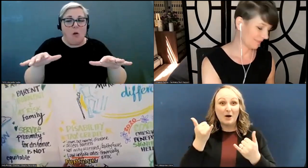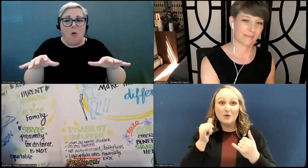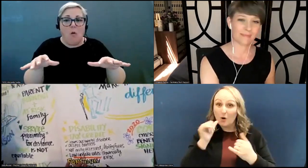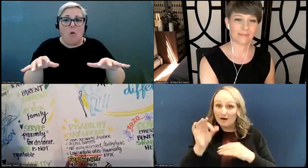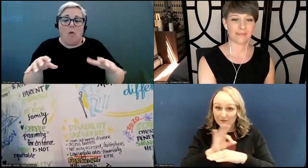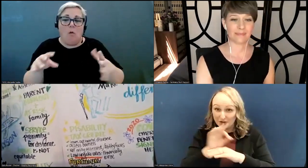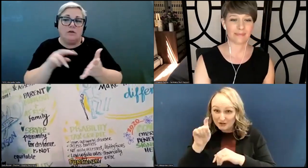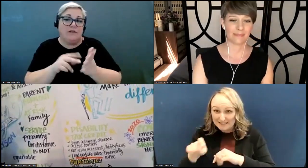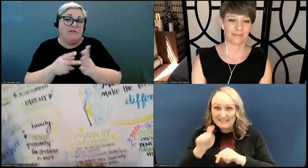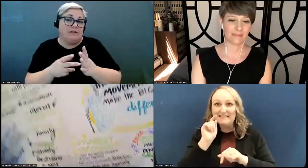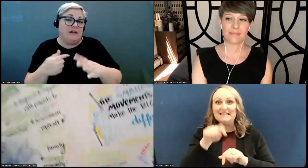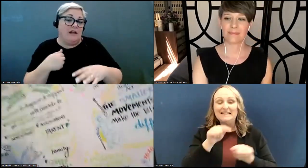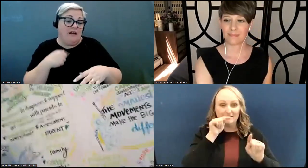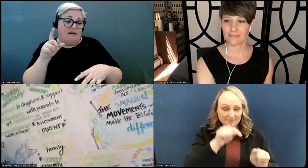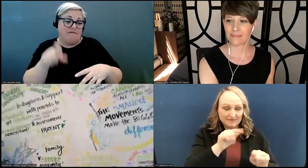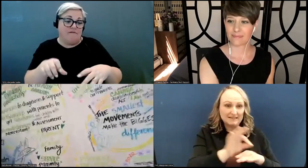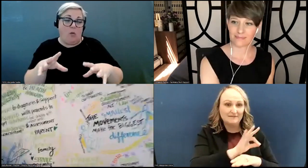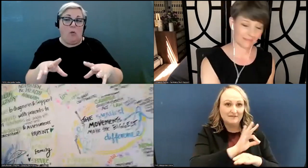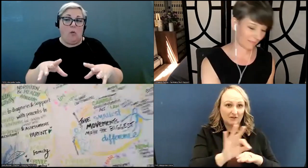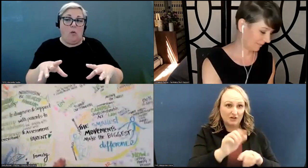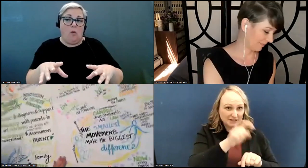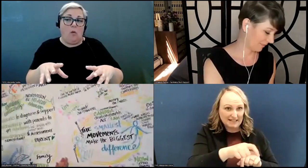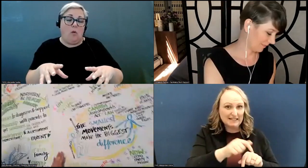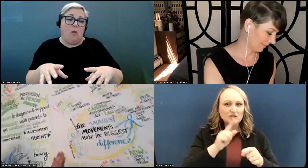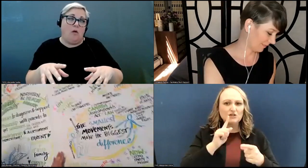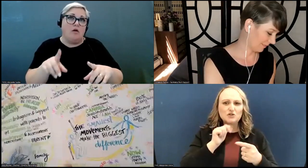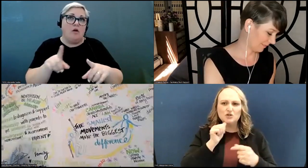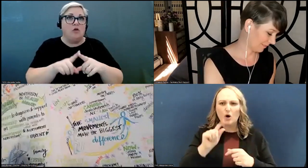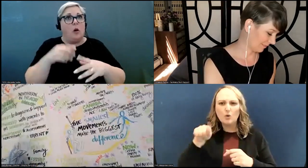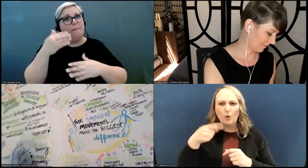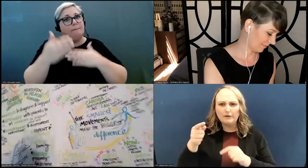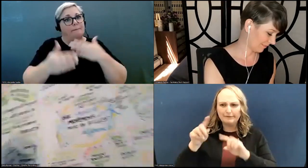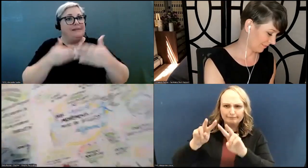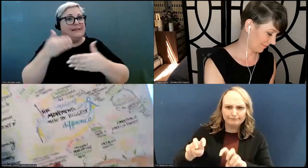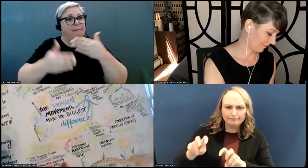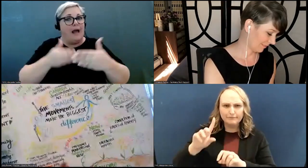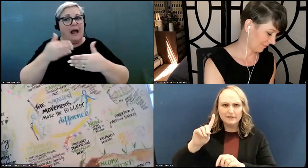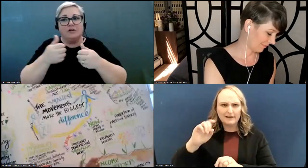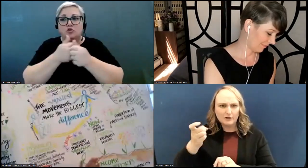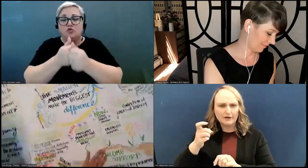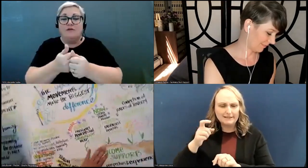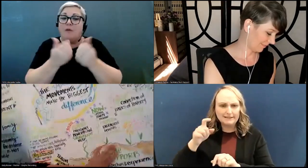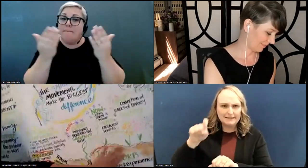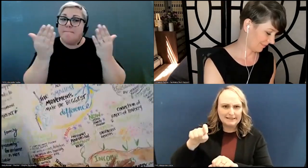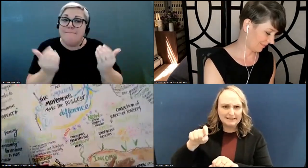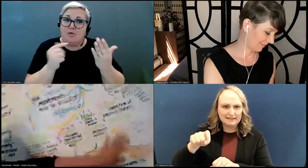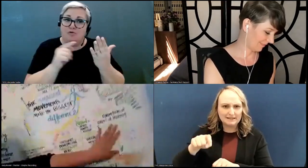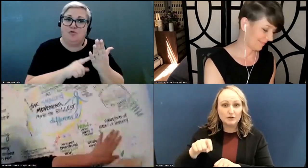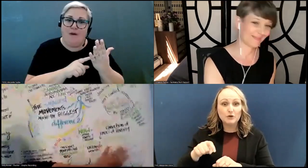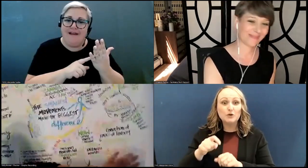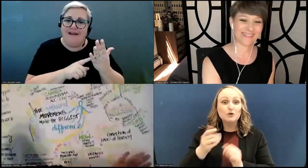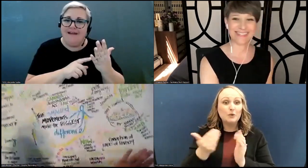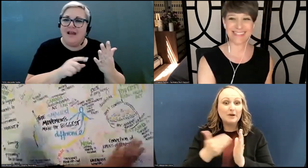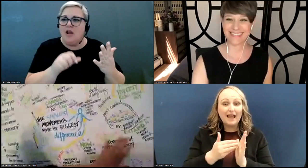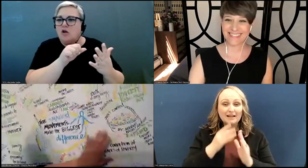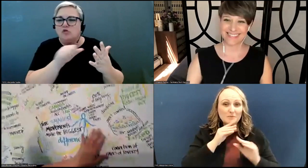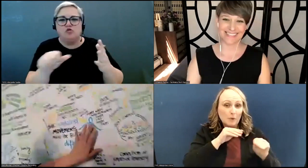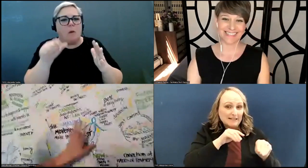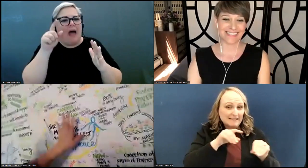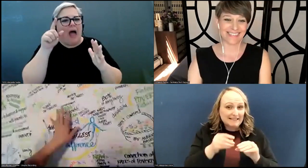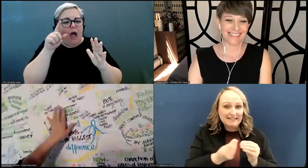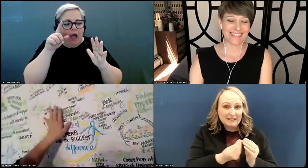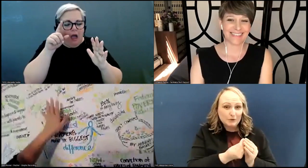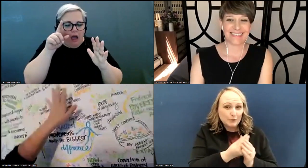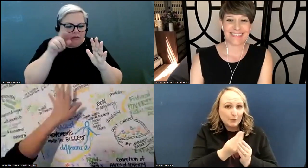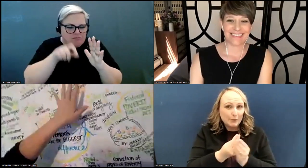just a diagnostic need for that. So here are some seeds and a little bit of what's growing out of the